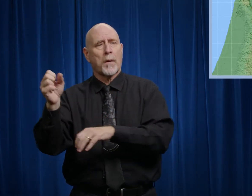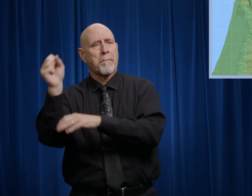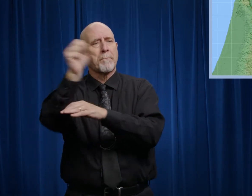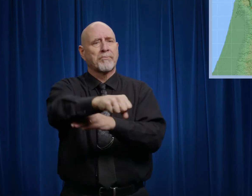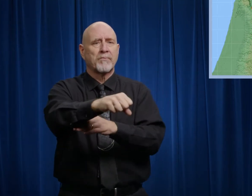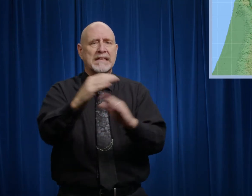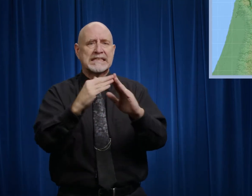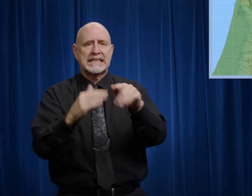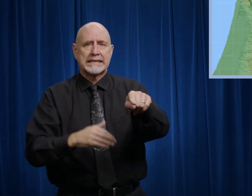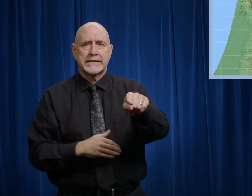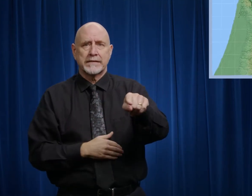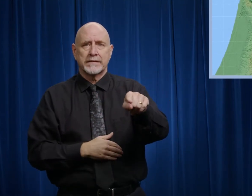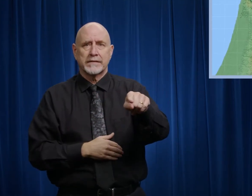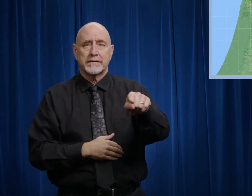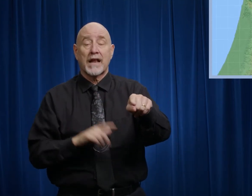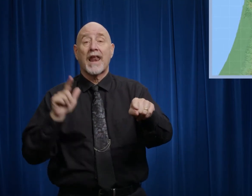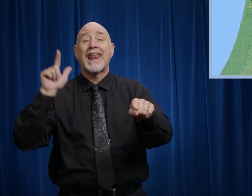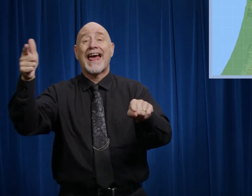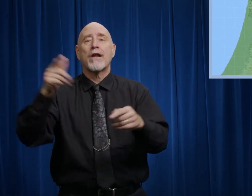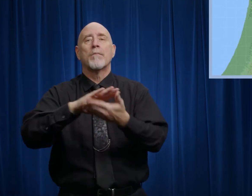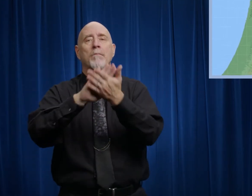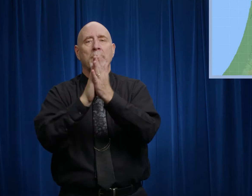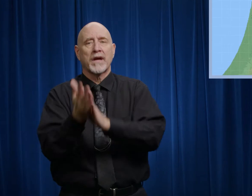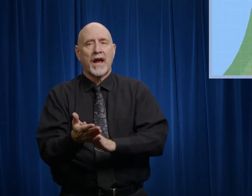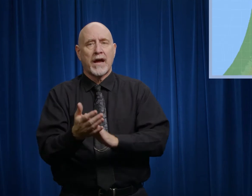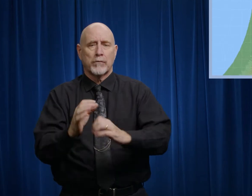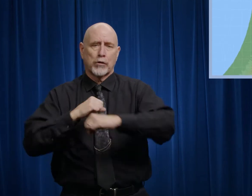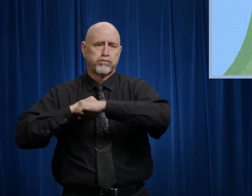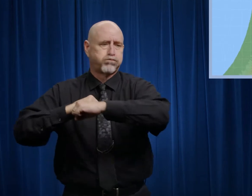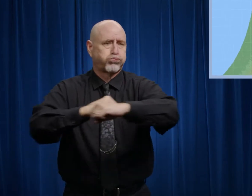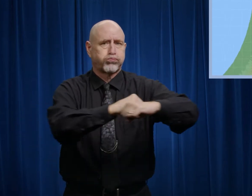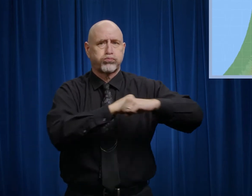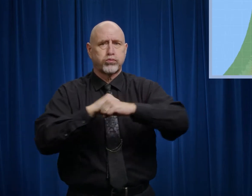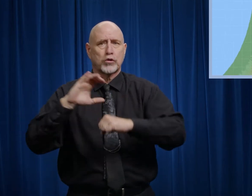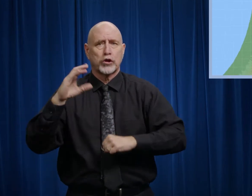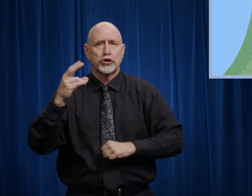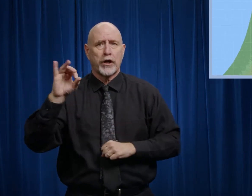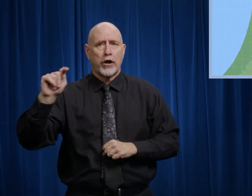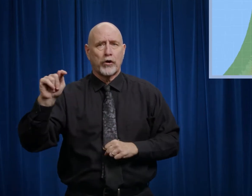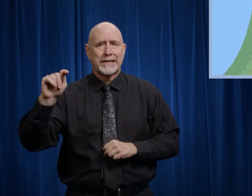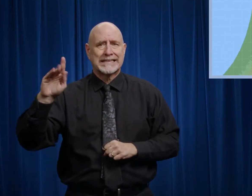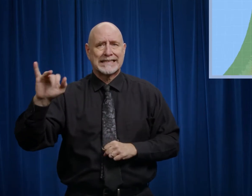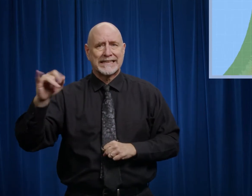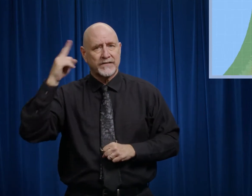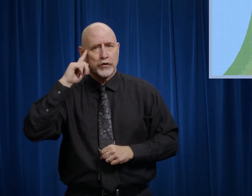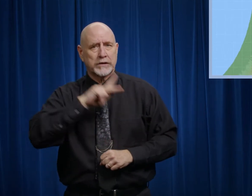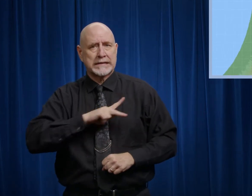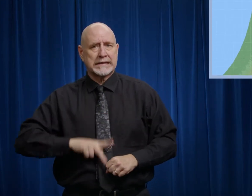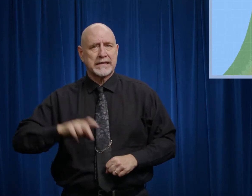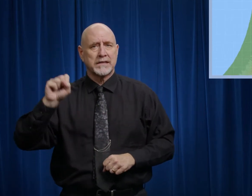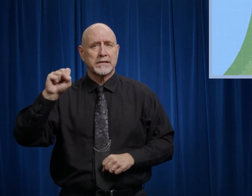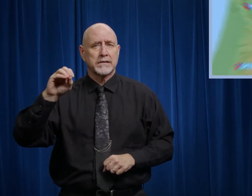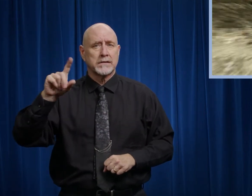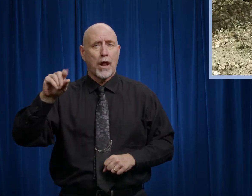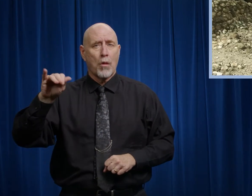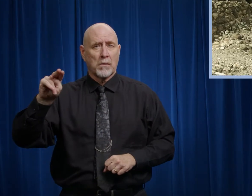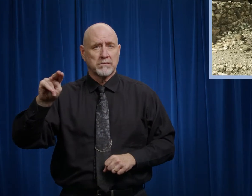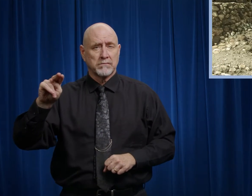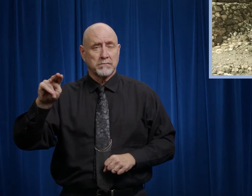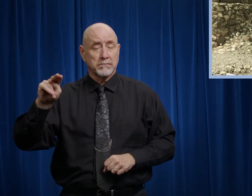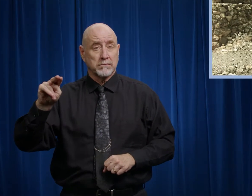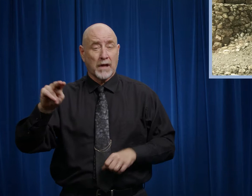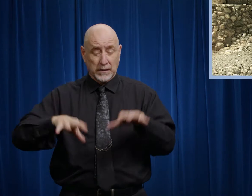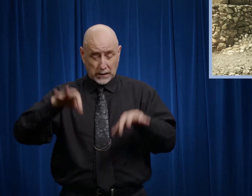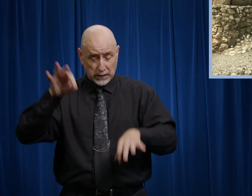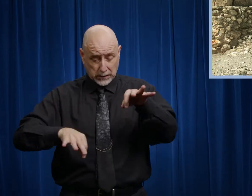by Joshua, and then later reveals that it became one of the fortified chariot cities of King Solomon. All of